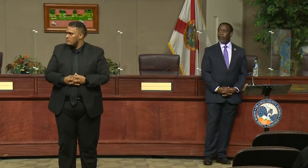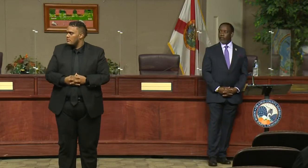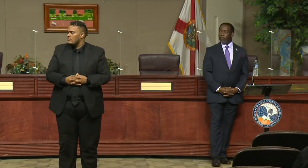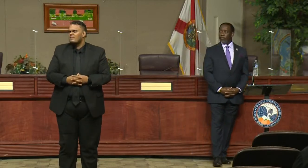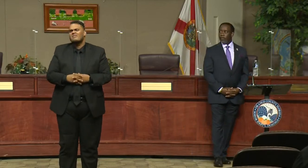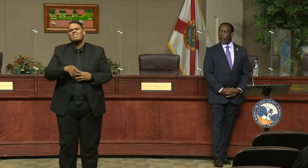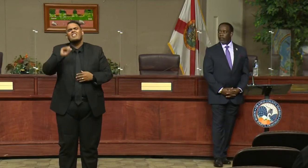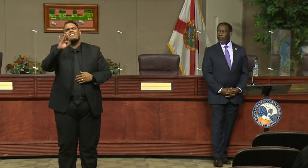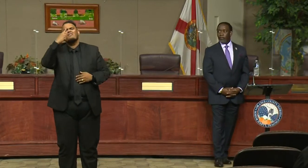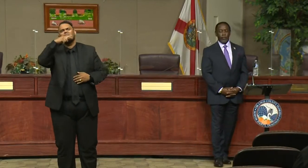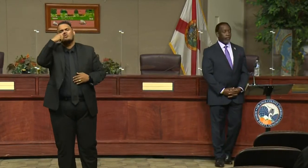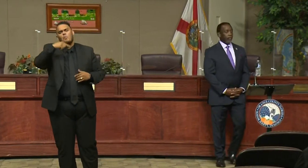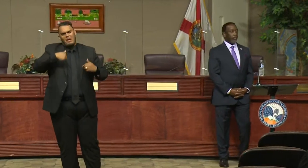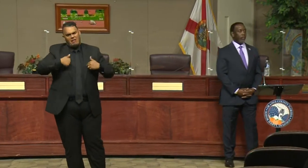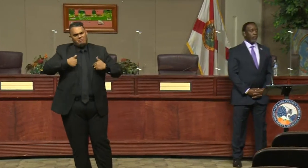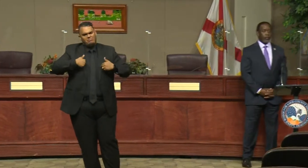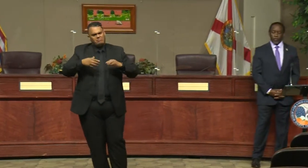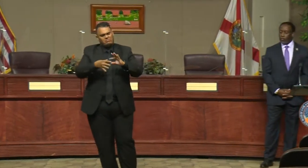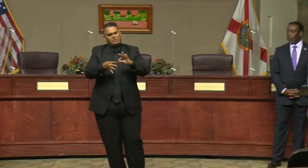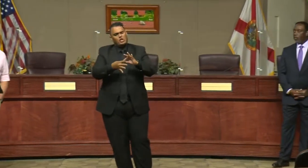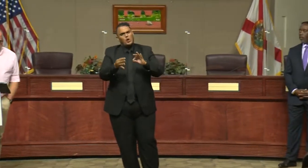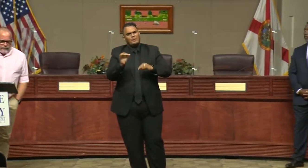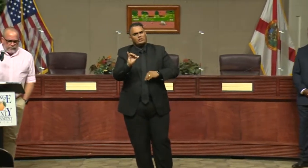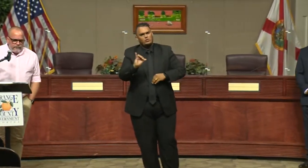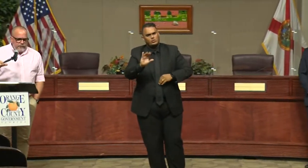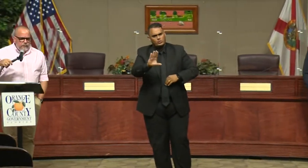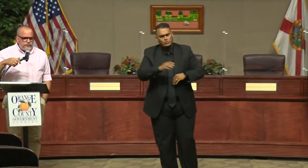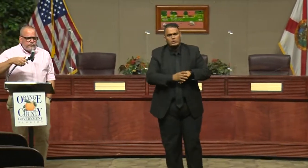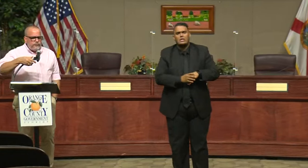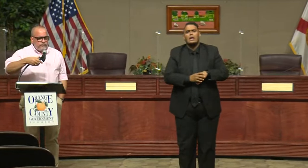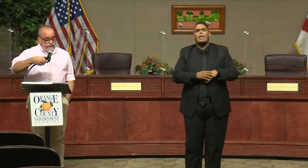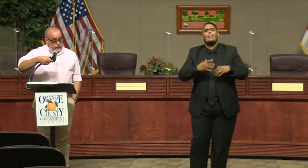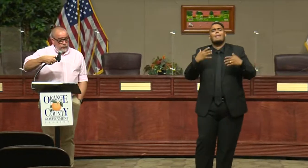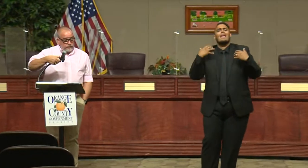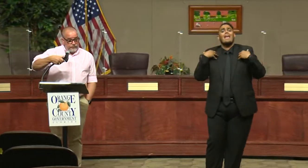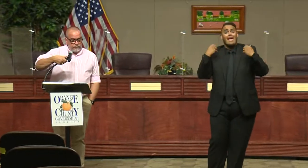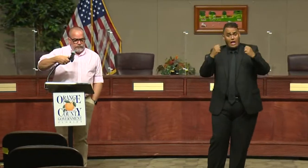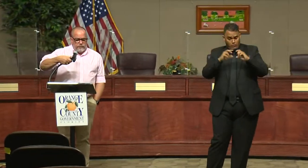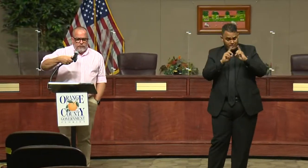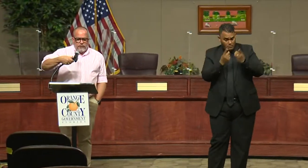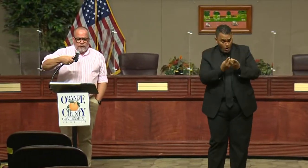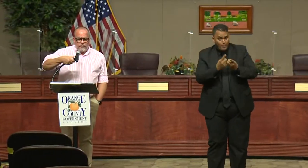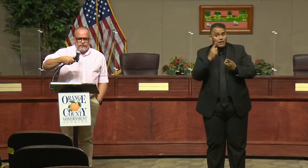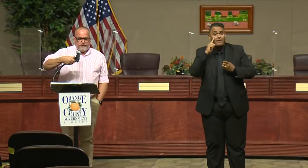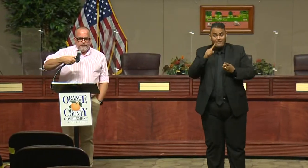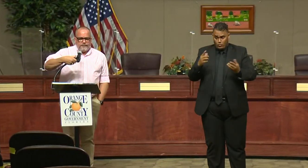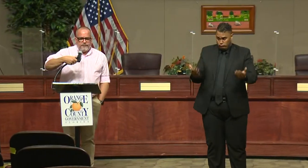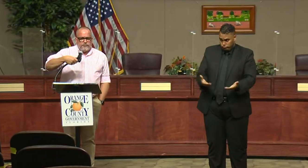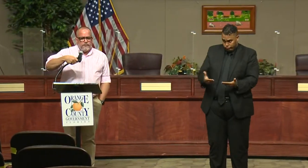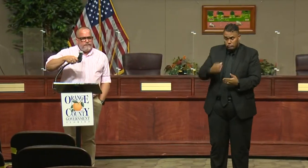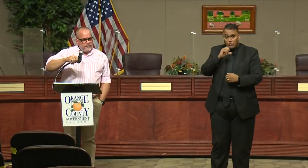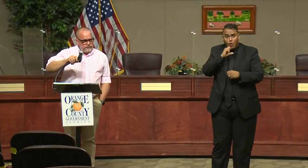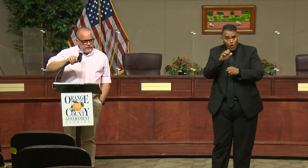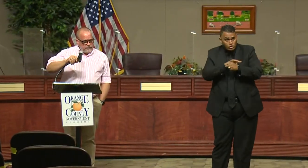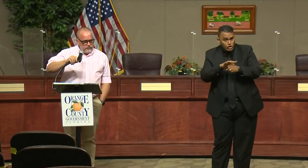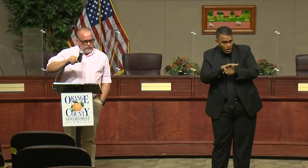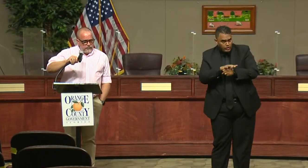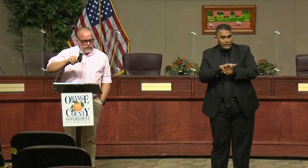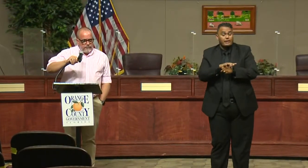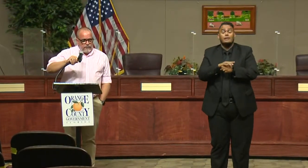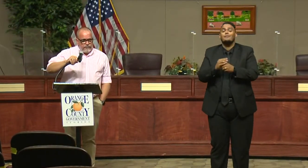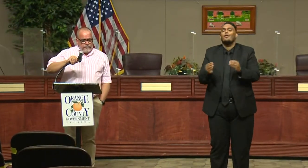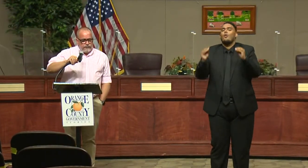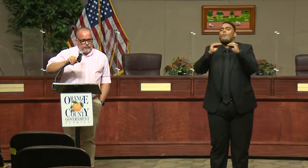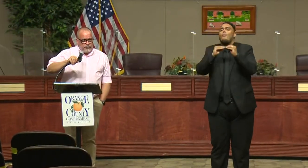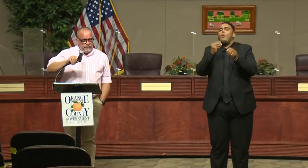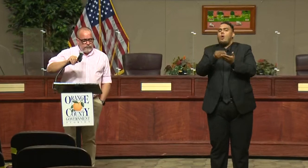If I can add to that, the health department also, for Orange County, received additional funding,